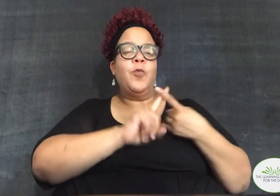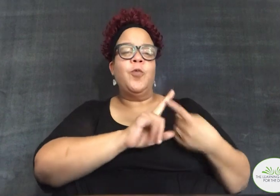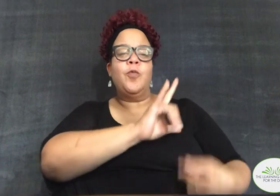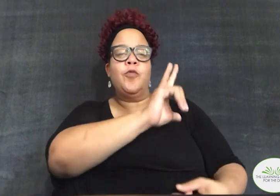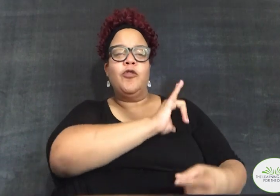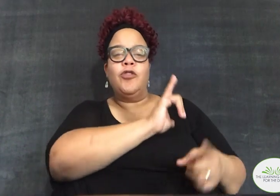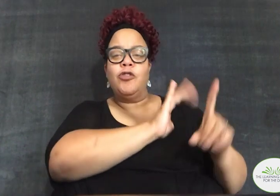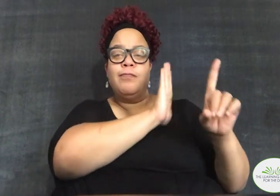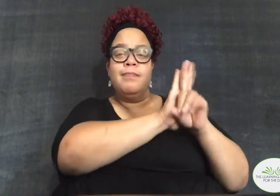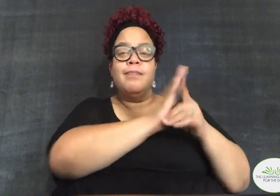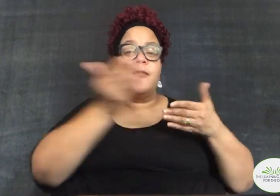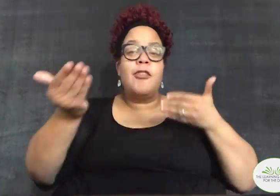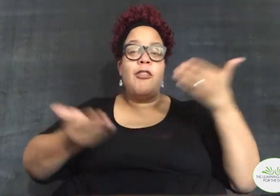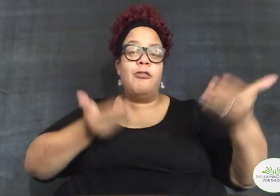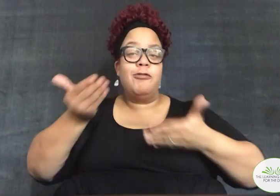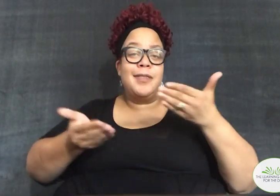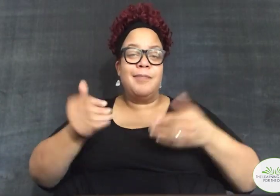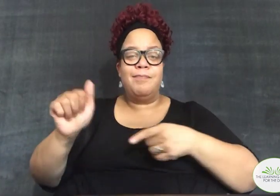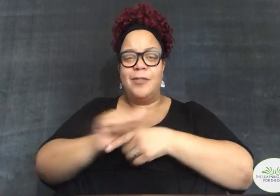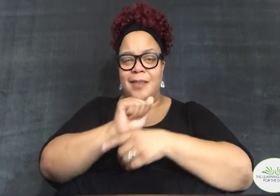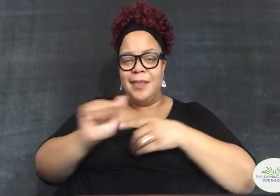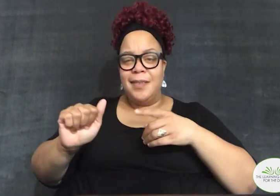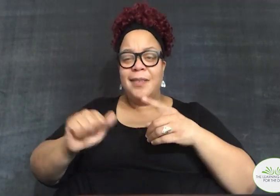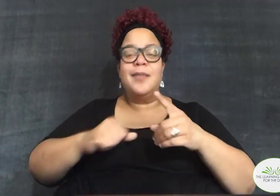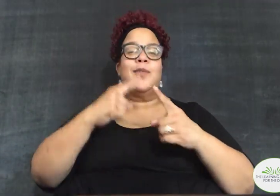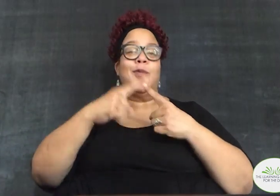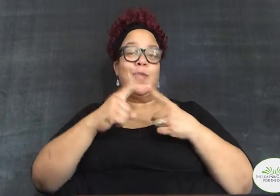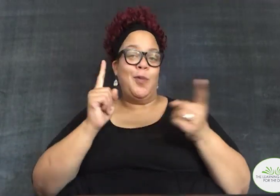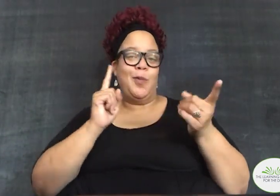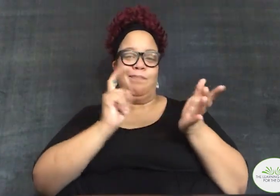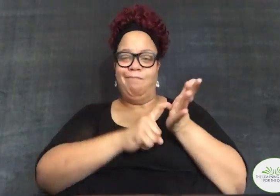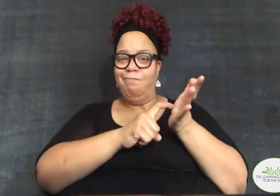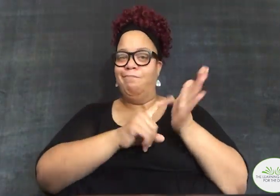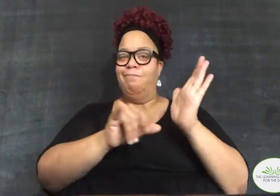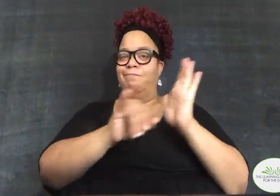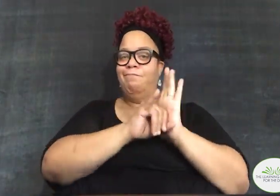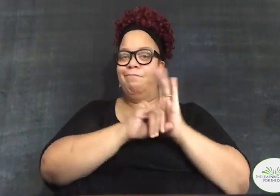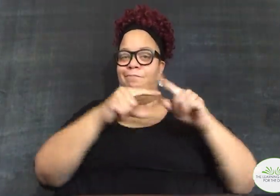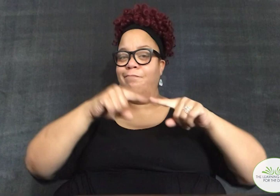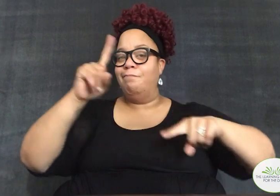other activities, and review all dress code requirements.